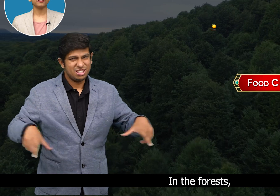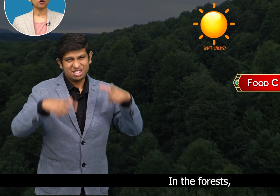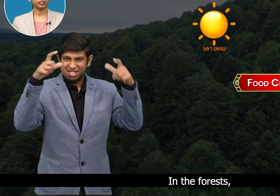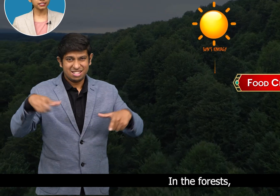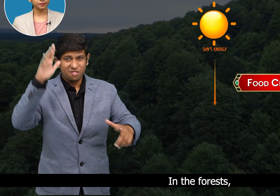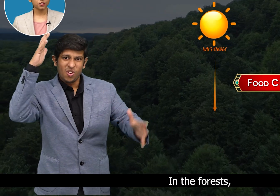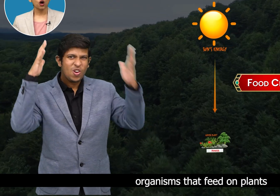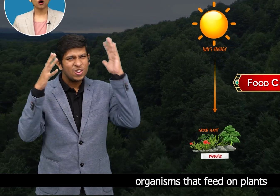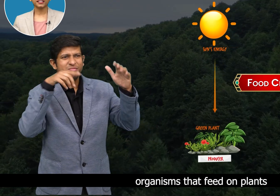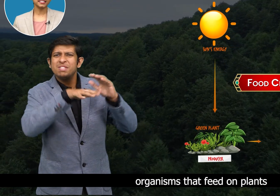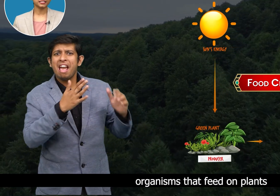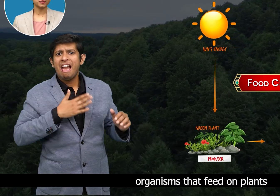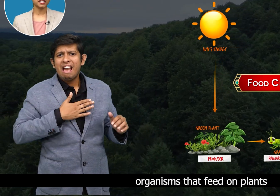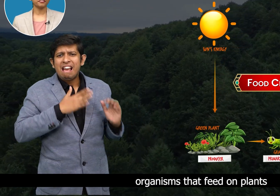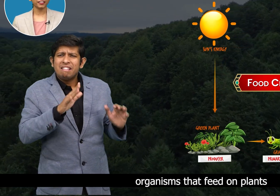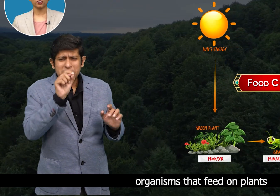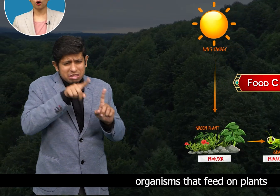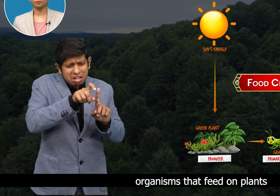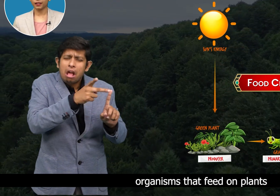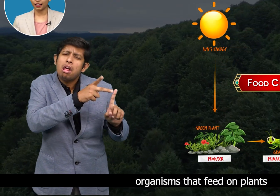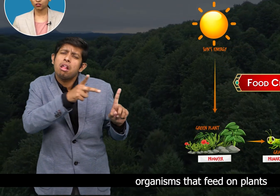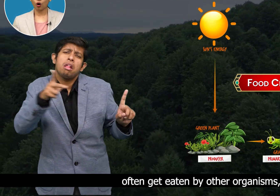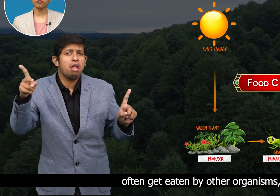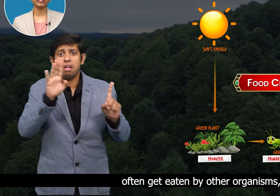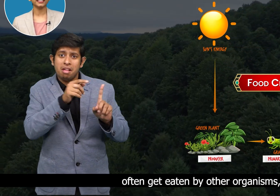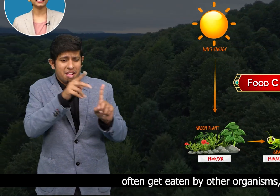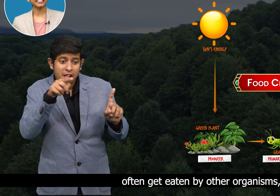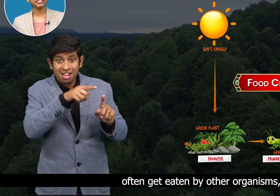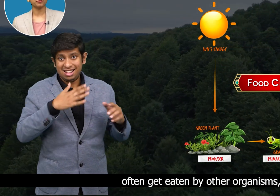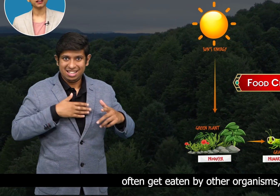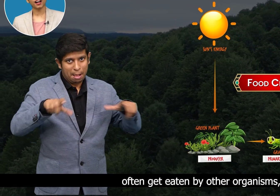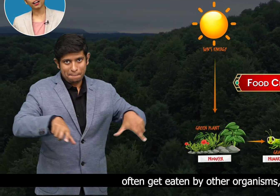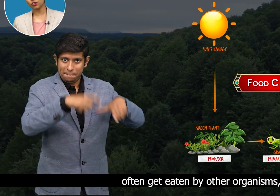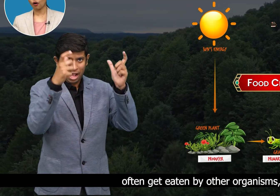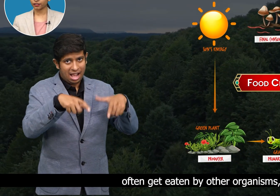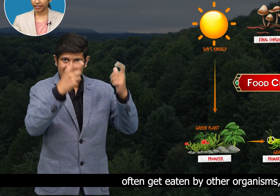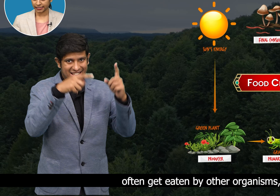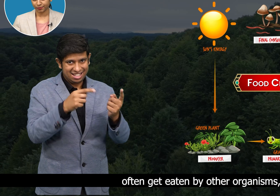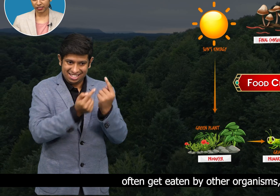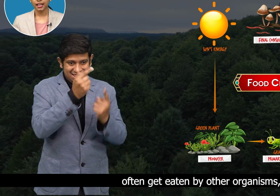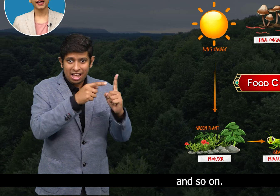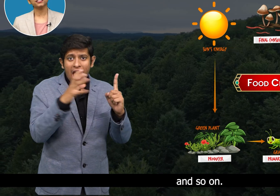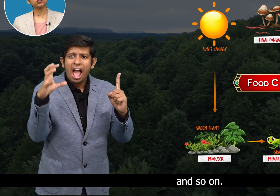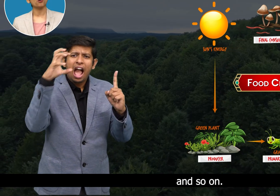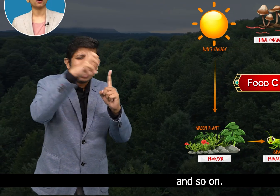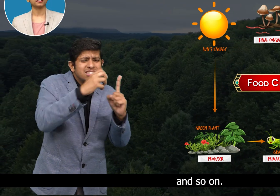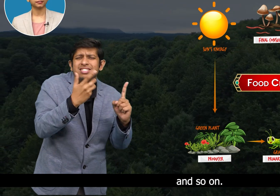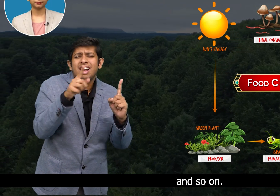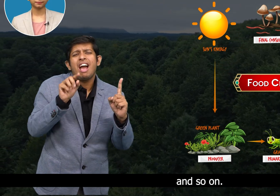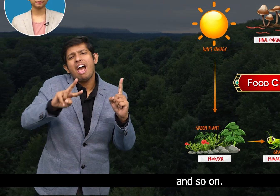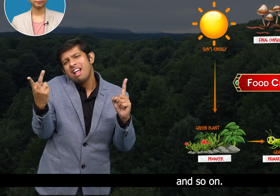In the forest, organisms that feed on plants often get eaten by other organisms, and so